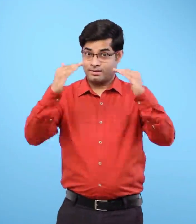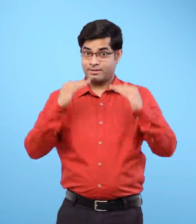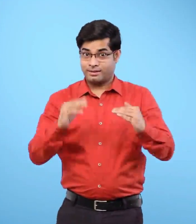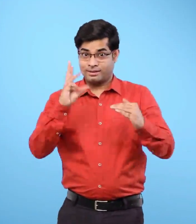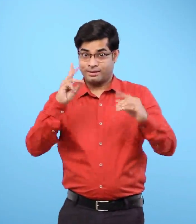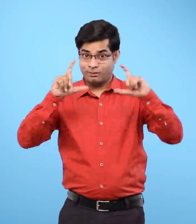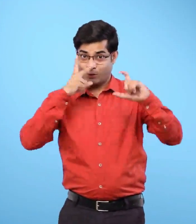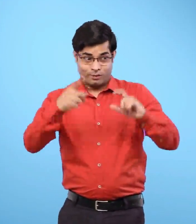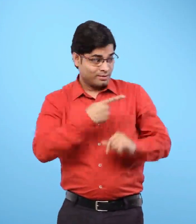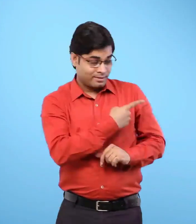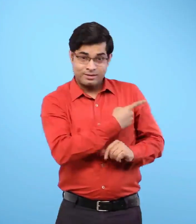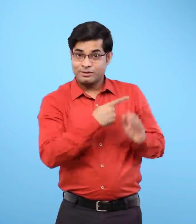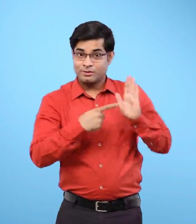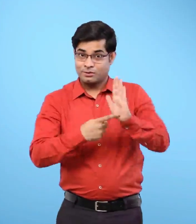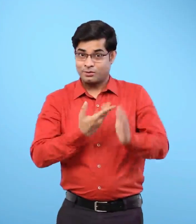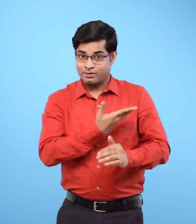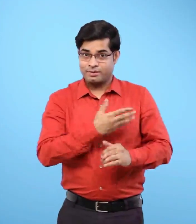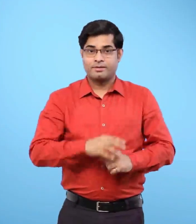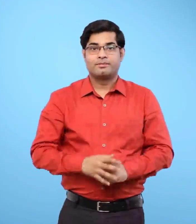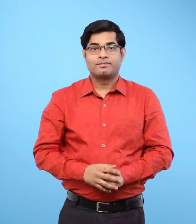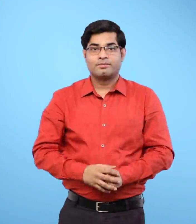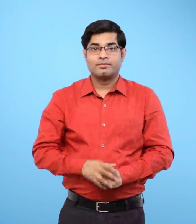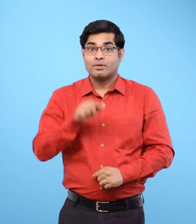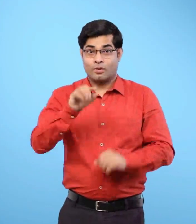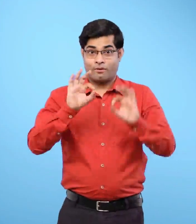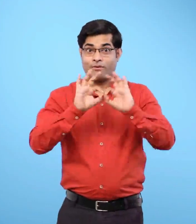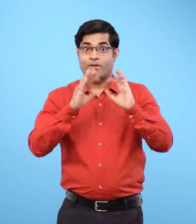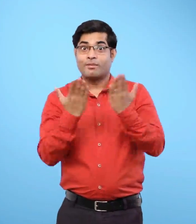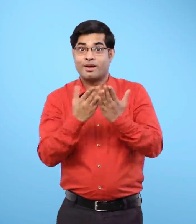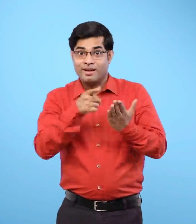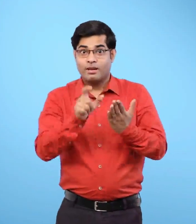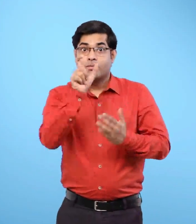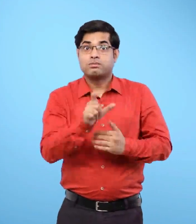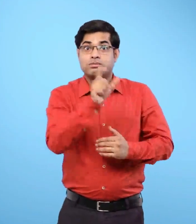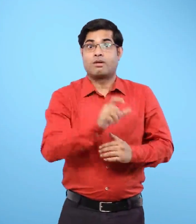Picture 3 shows a family of 5 holding umbrella in rain.